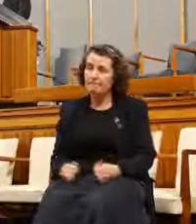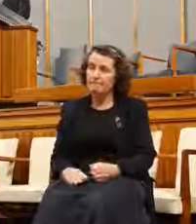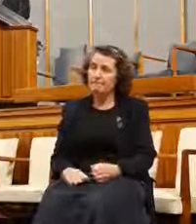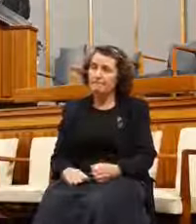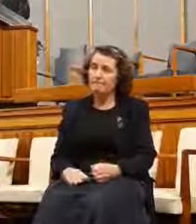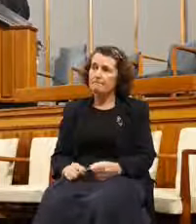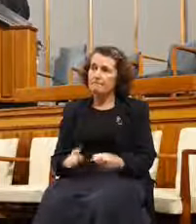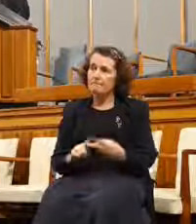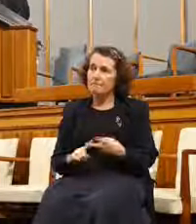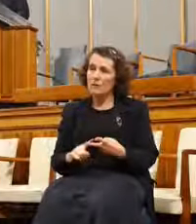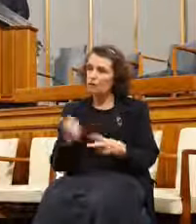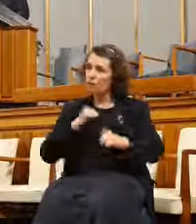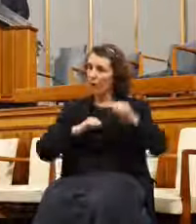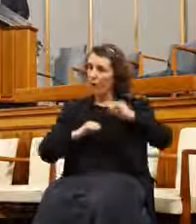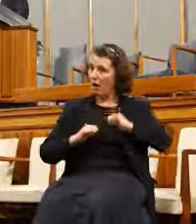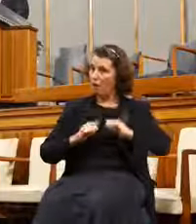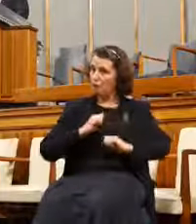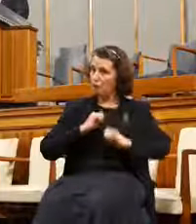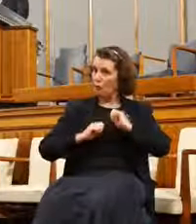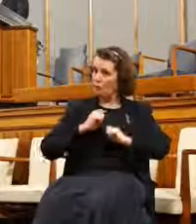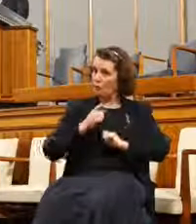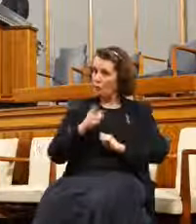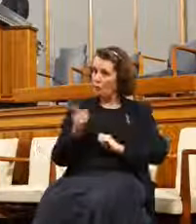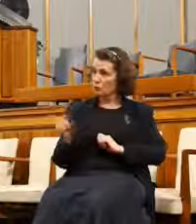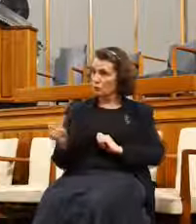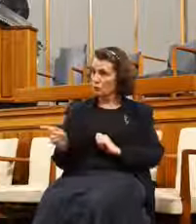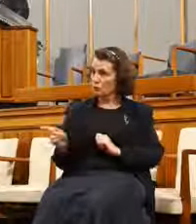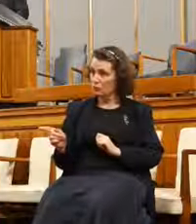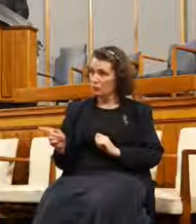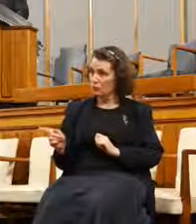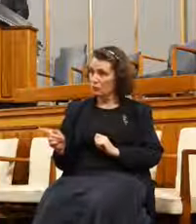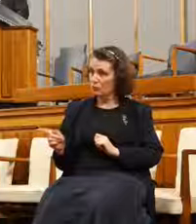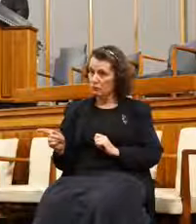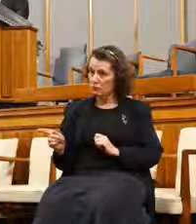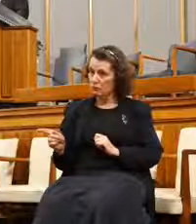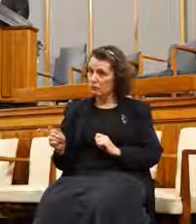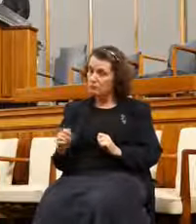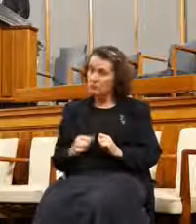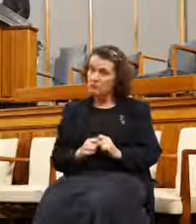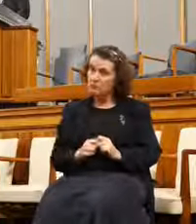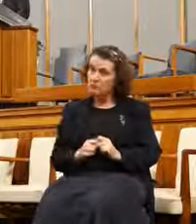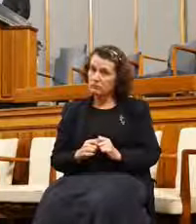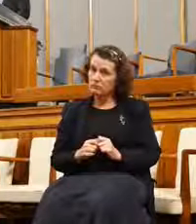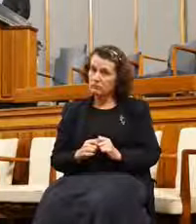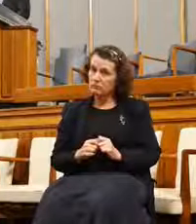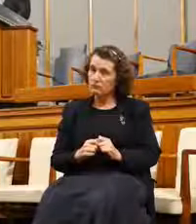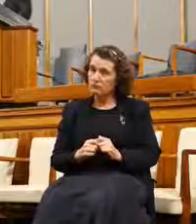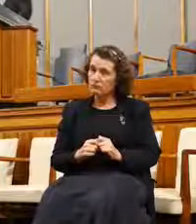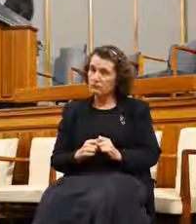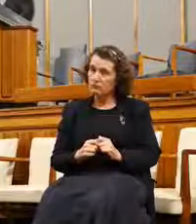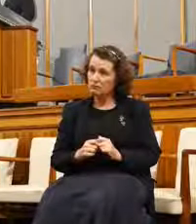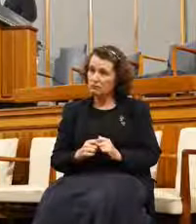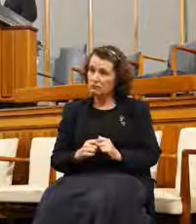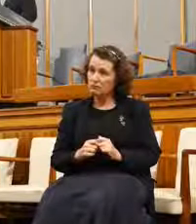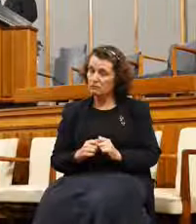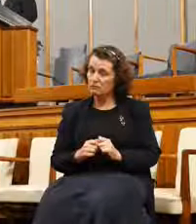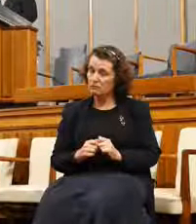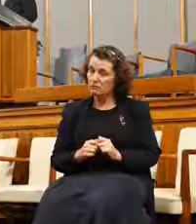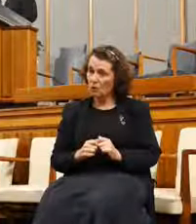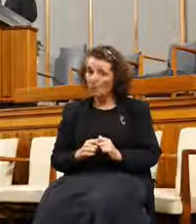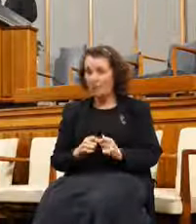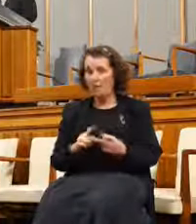are you ruled by pride? Does the question constantly come up? Everything that happens to you, how will I